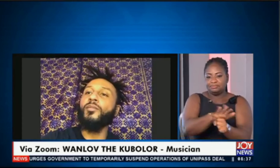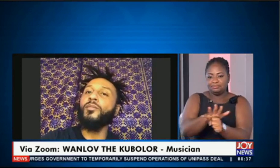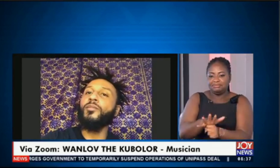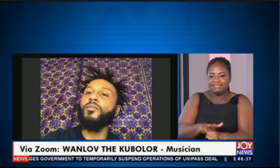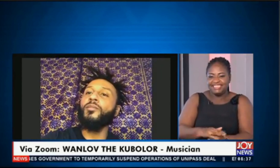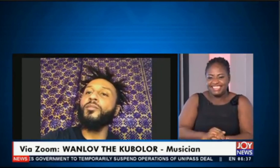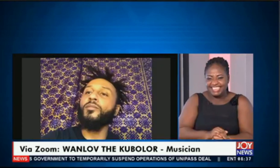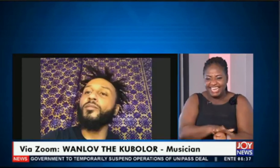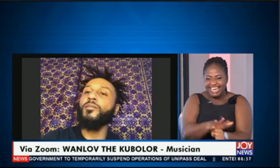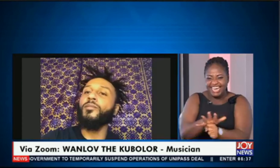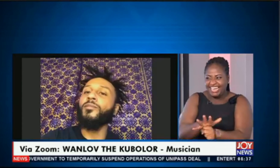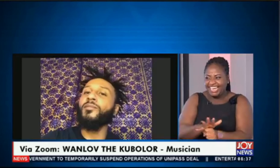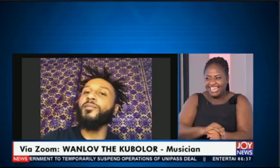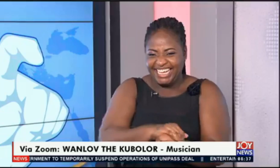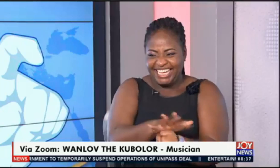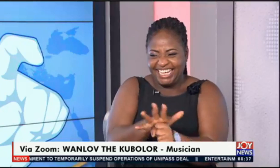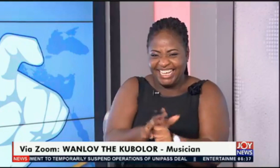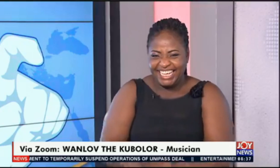dancing.